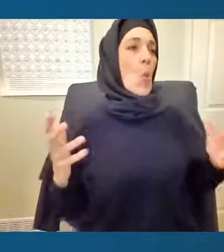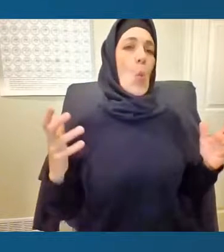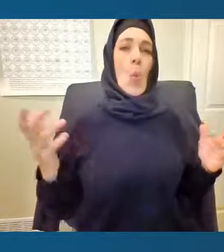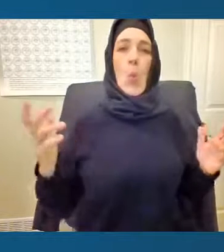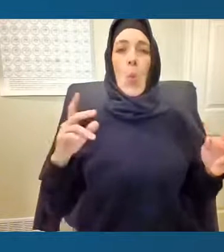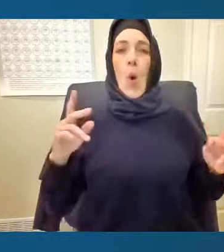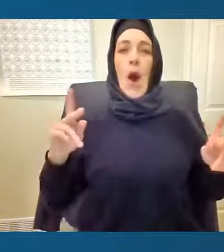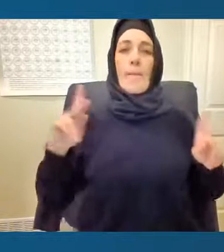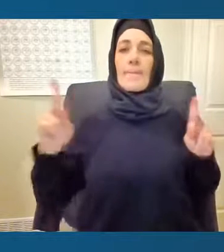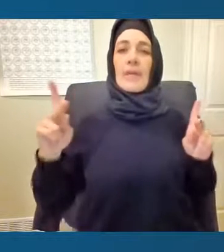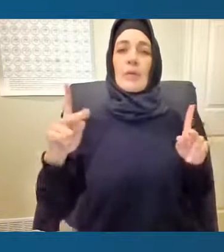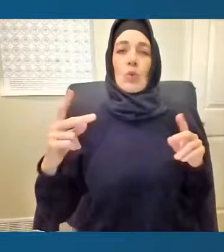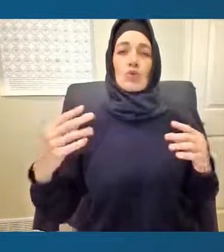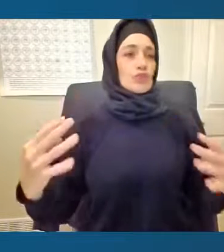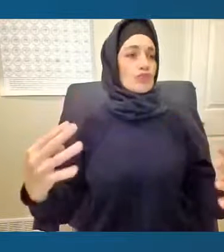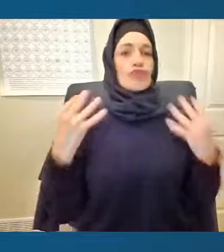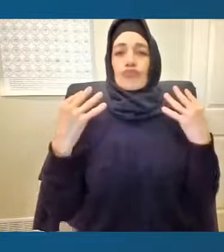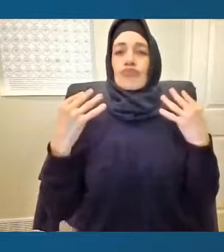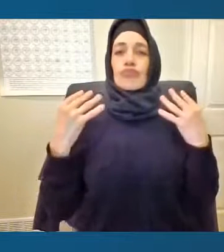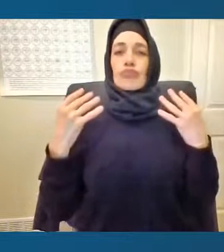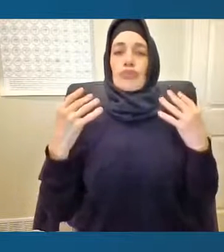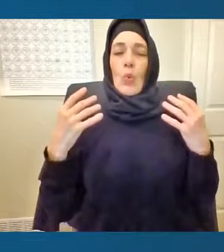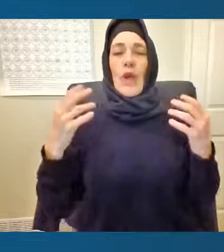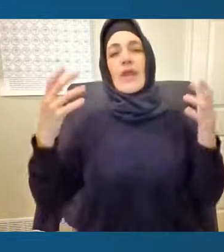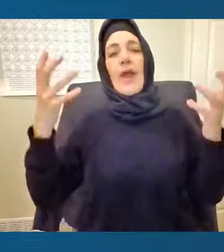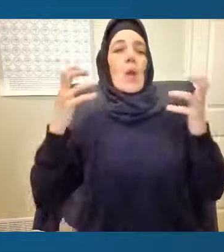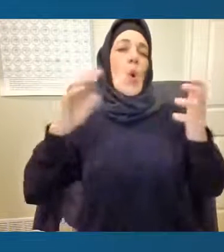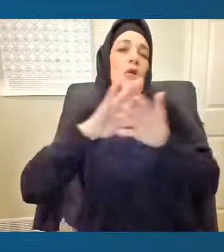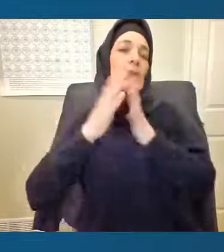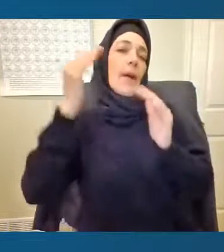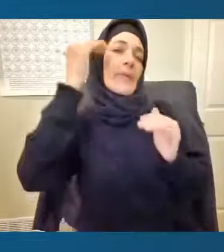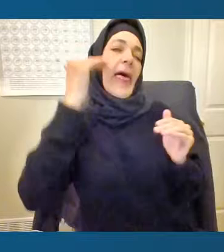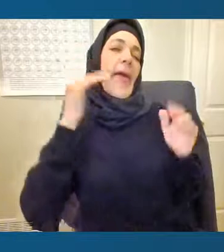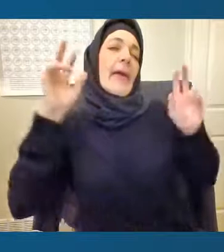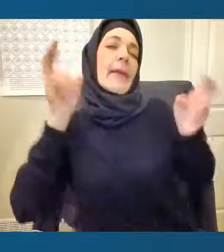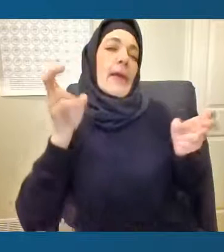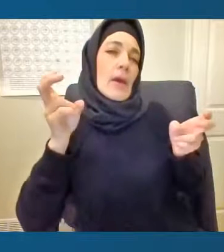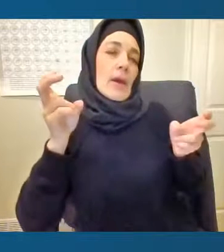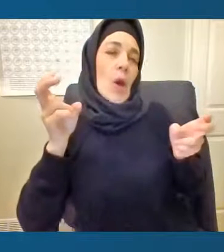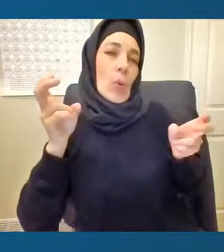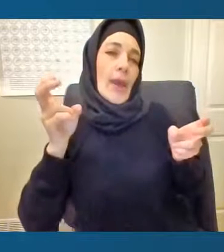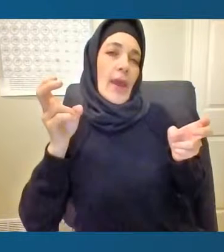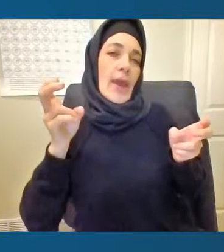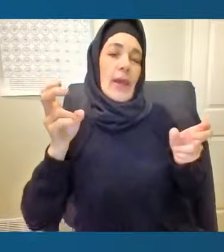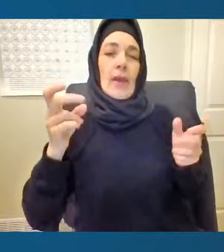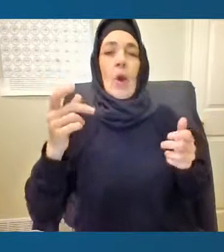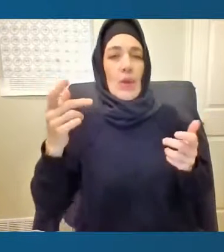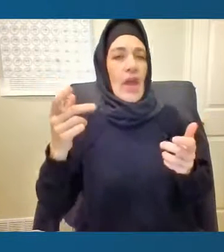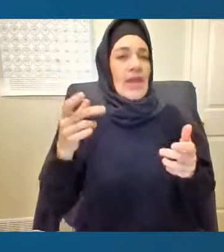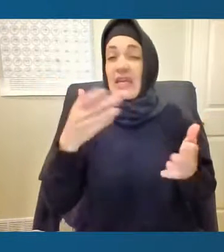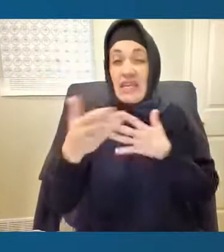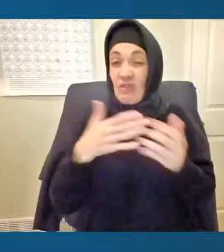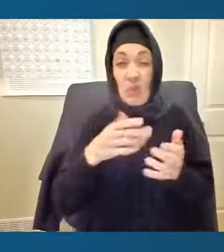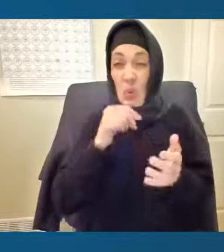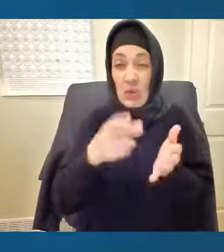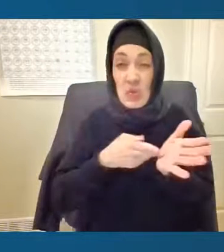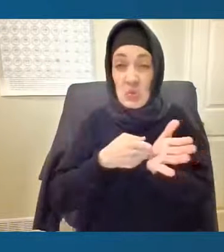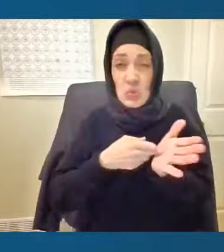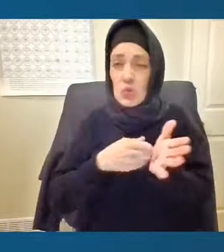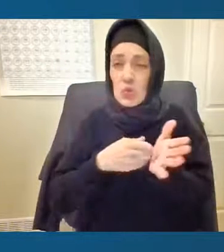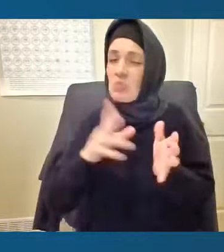even believe in any of it. It's not even true. Why are you doing this? Yo, likes, man. Followers, man. Social capital right